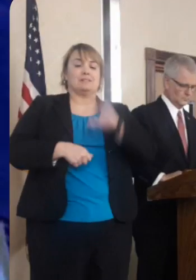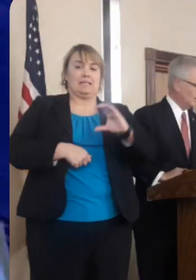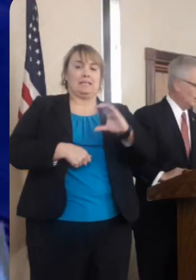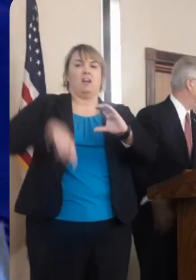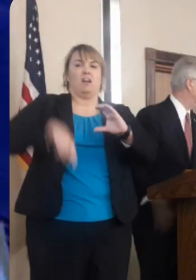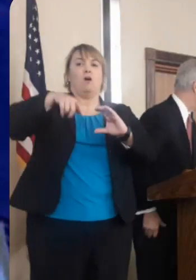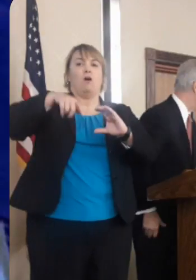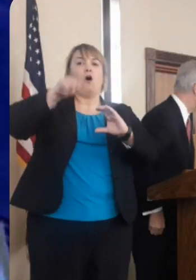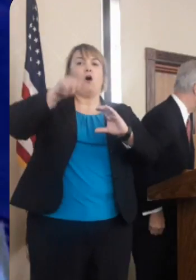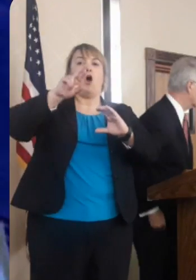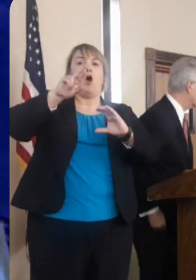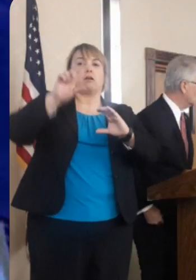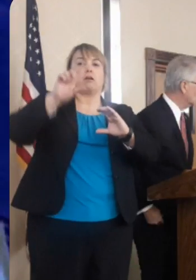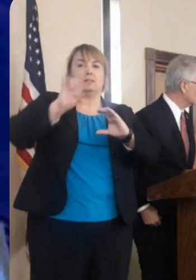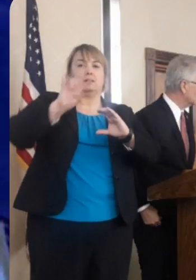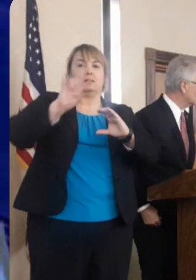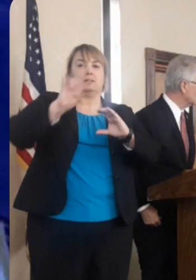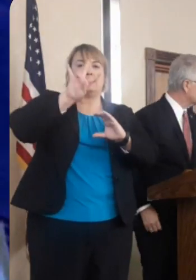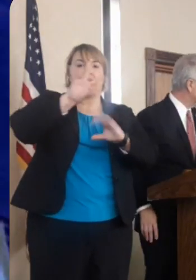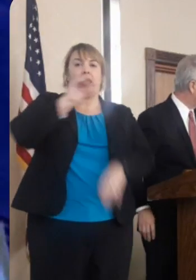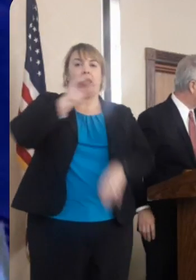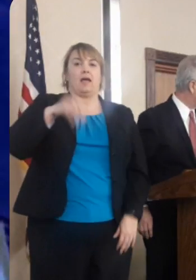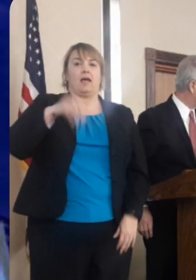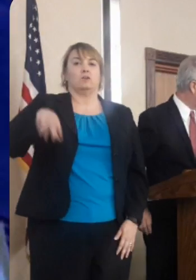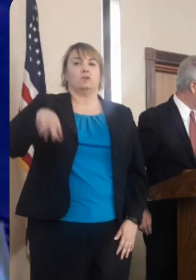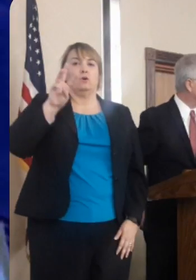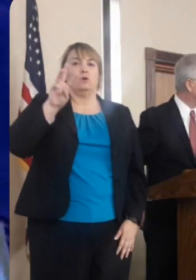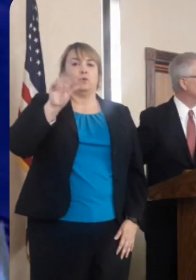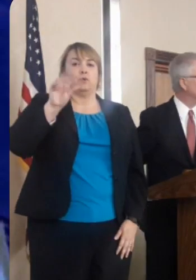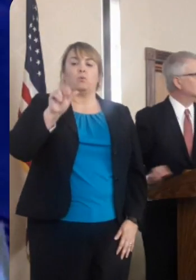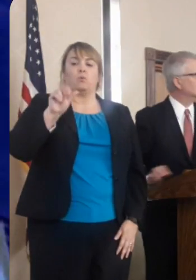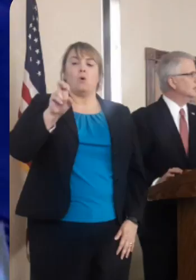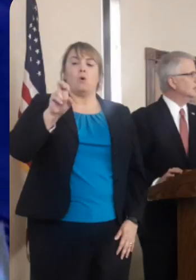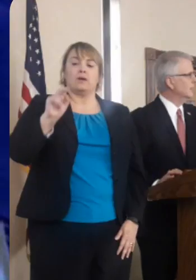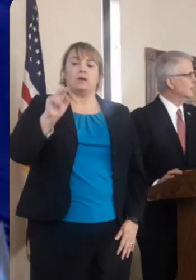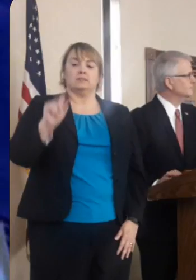Oh, yeah, sorry. Warren North, SD10.